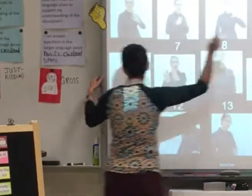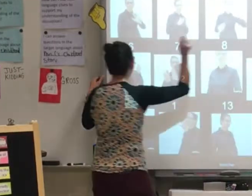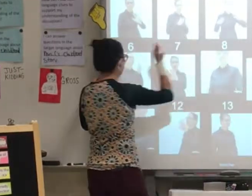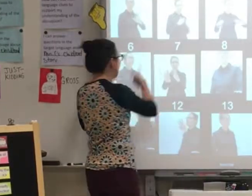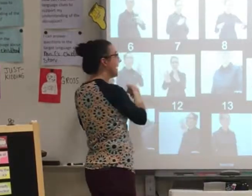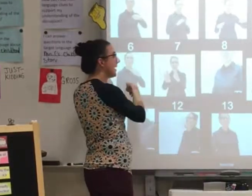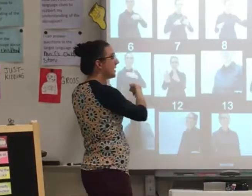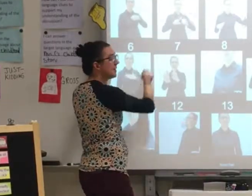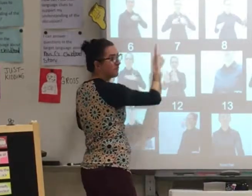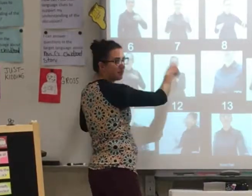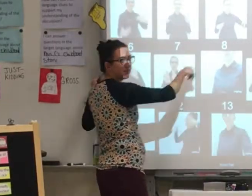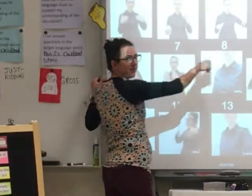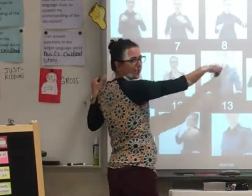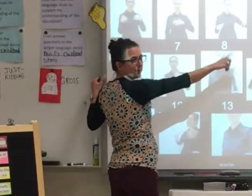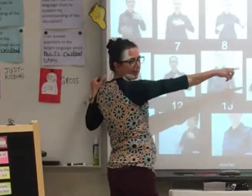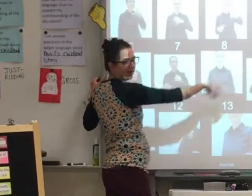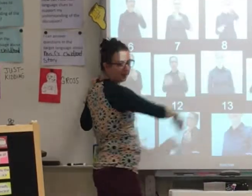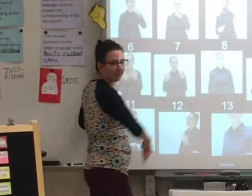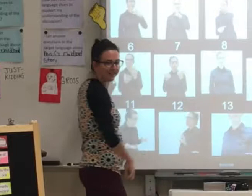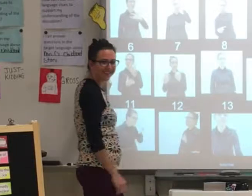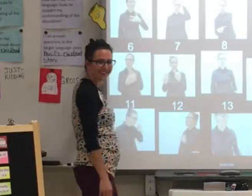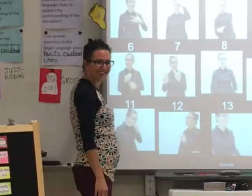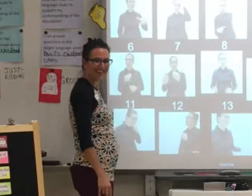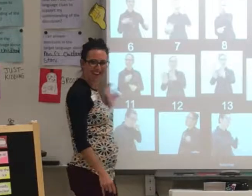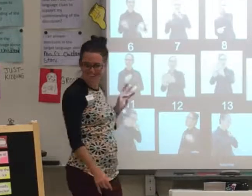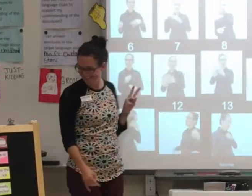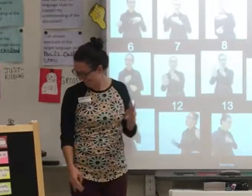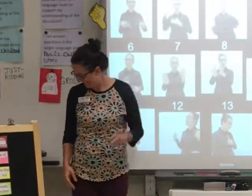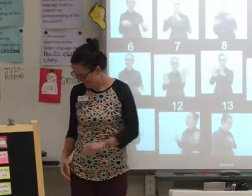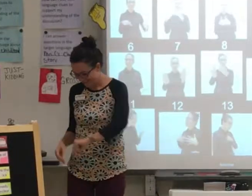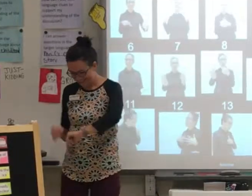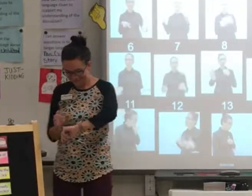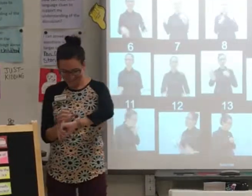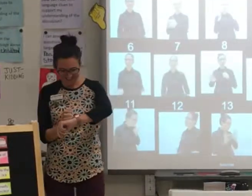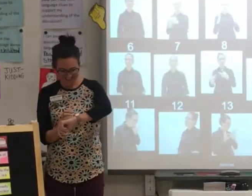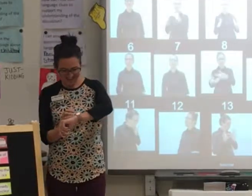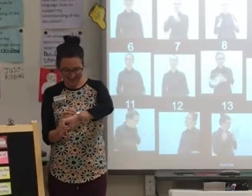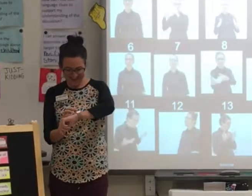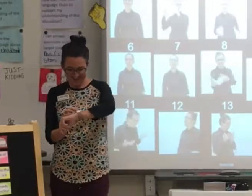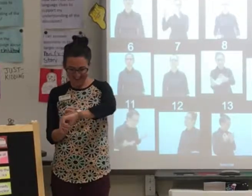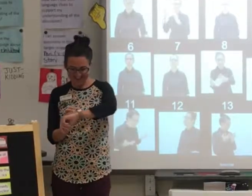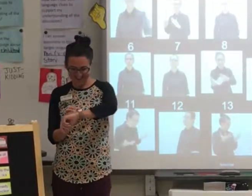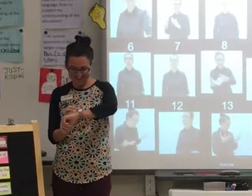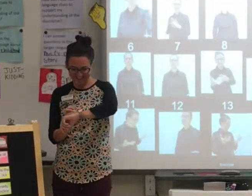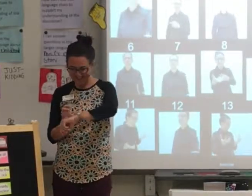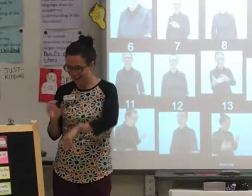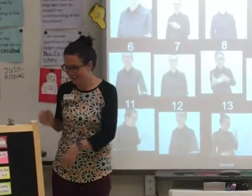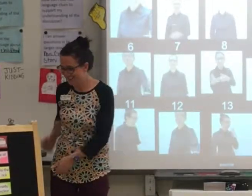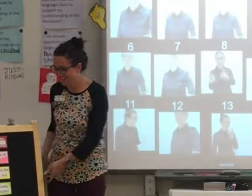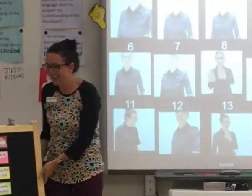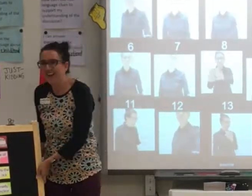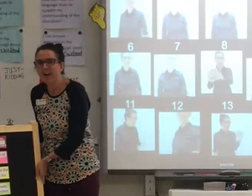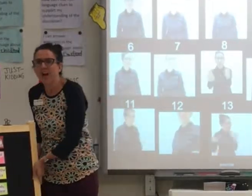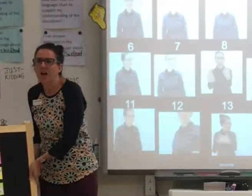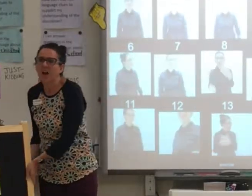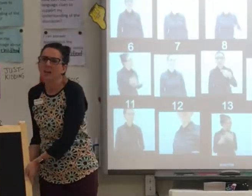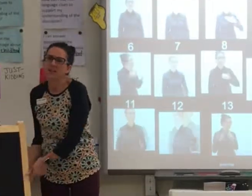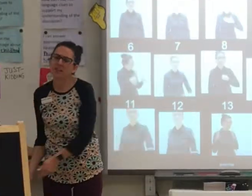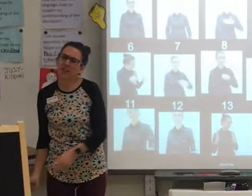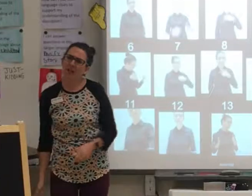I was playing and blah, blah, blah, blah. Glad you was playing. Did you have fun? Cause you looked kinda lonely there. Yeah, I